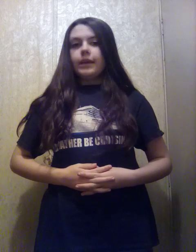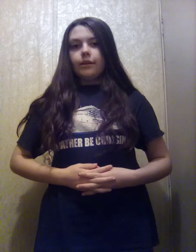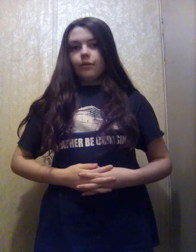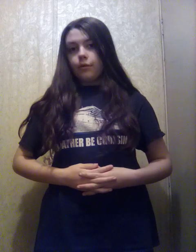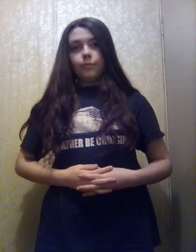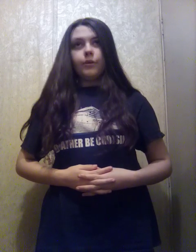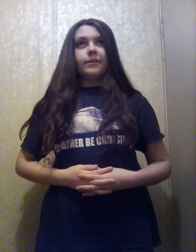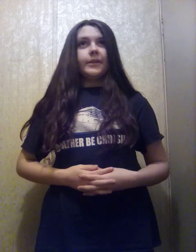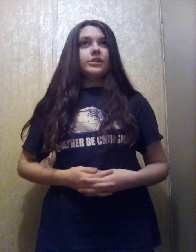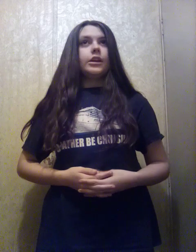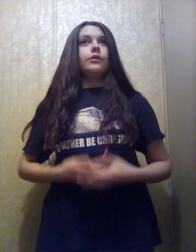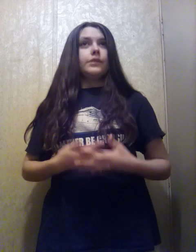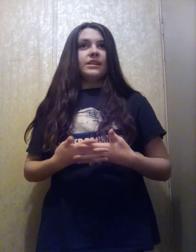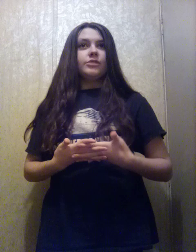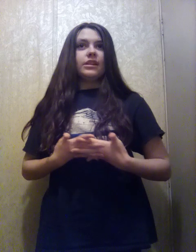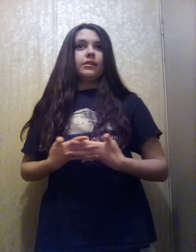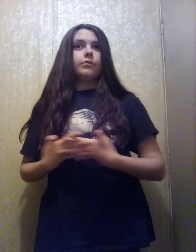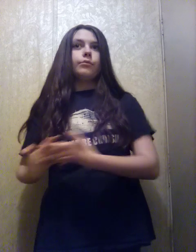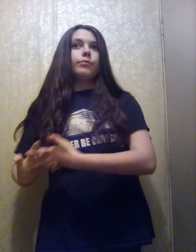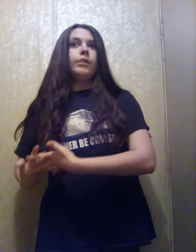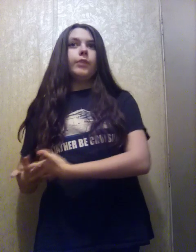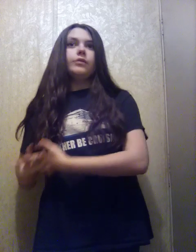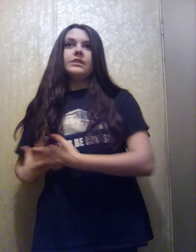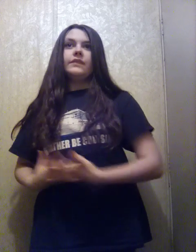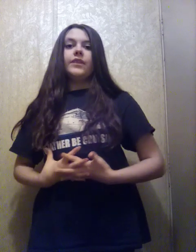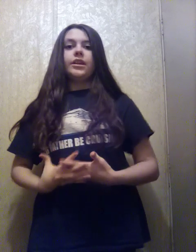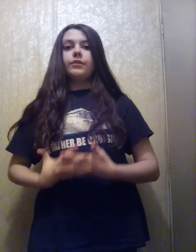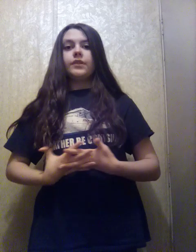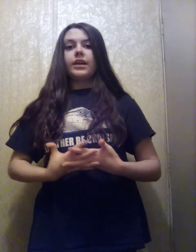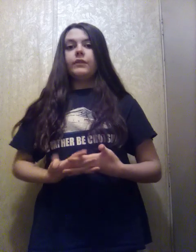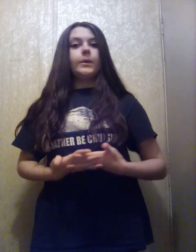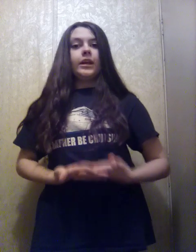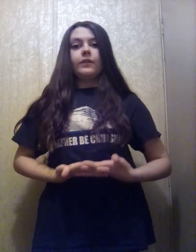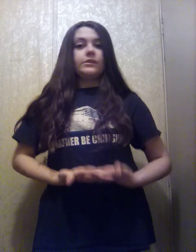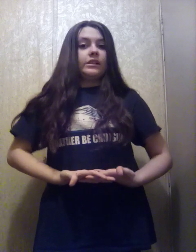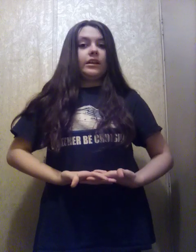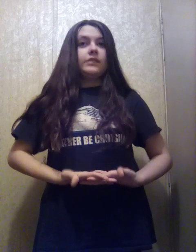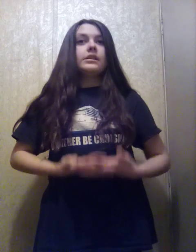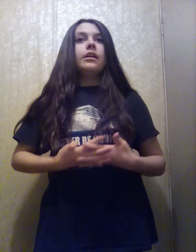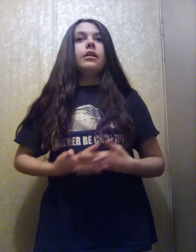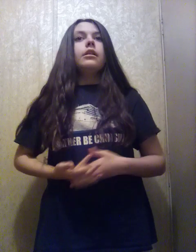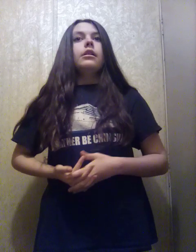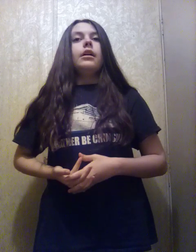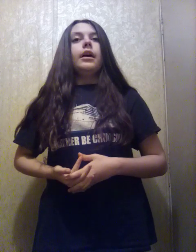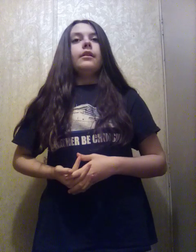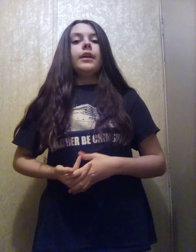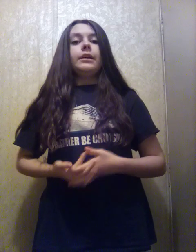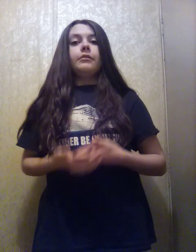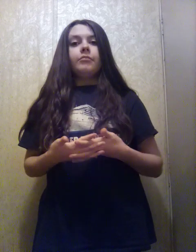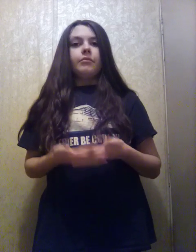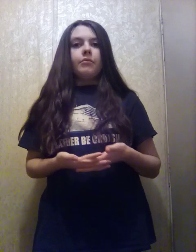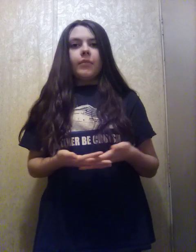yeah, the whole point of my channel is I'm just, like, reposting videos like everybody else does. And, like,